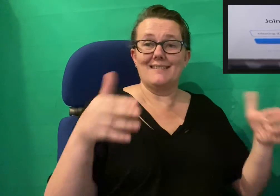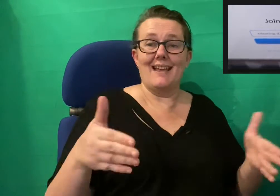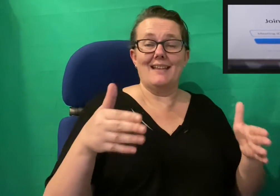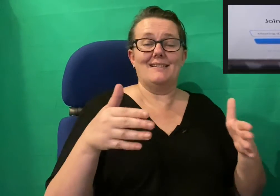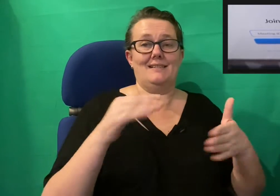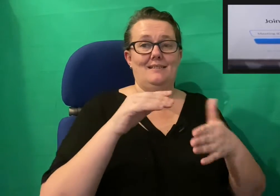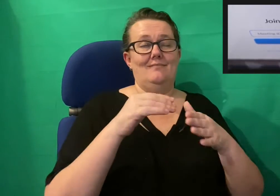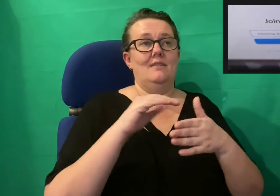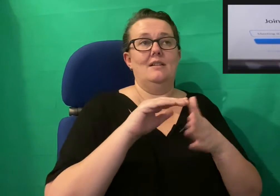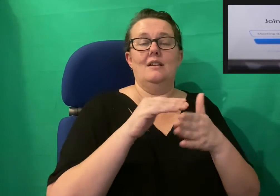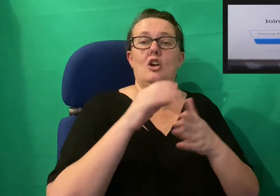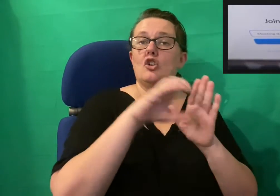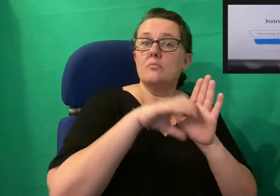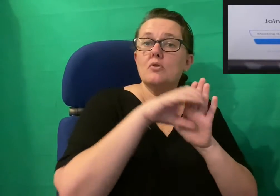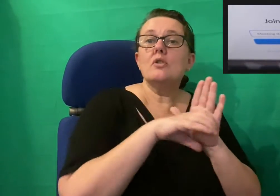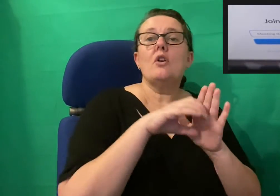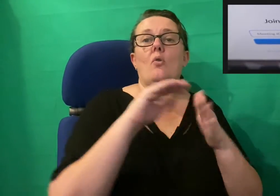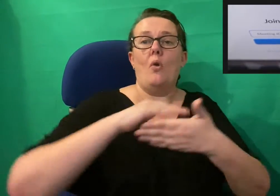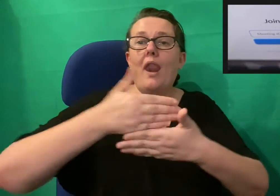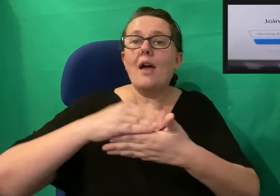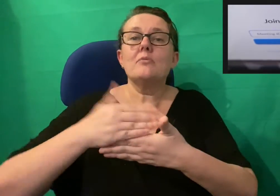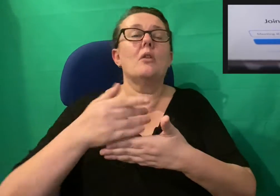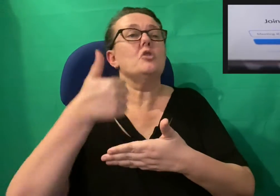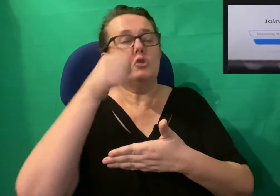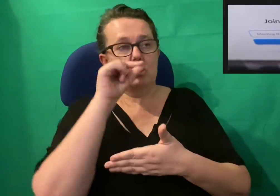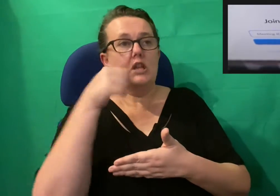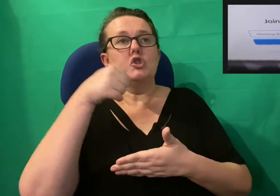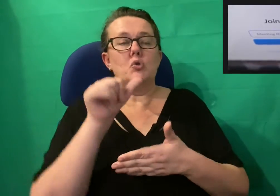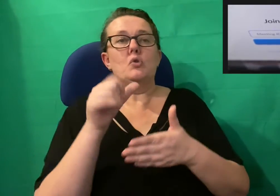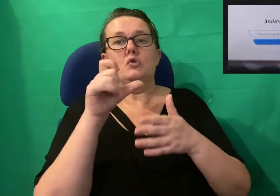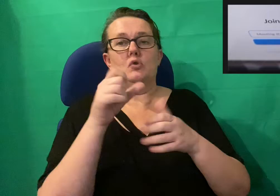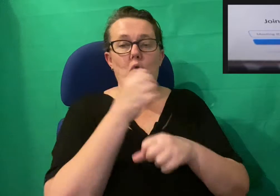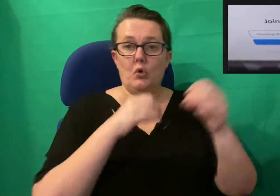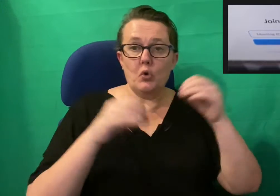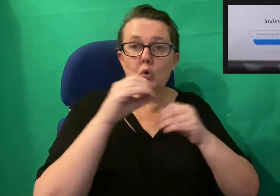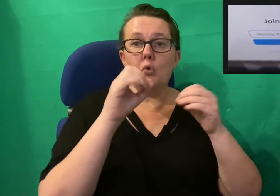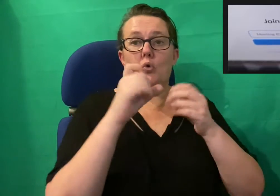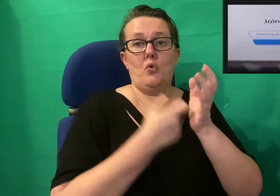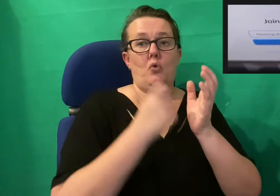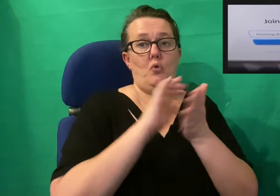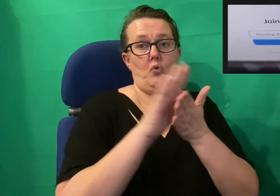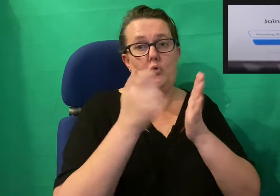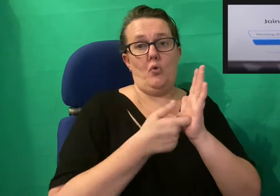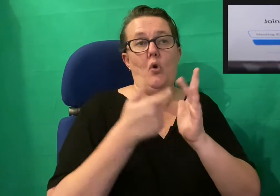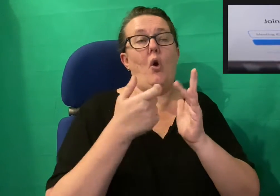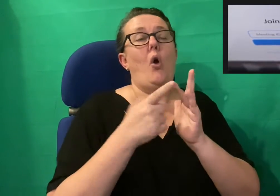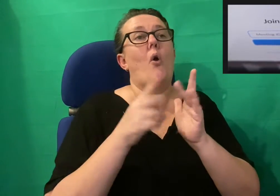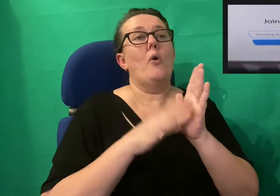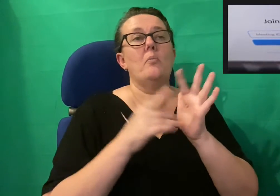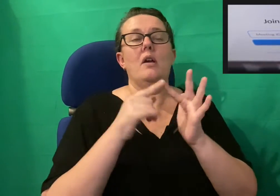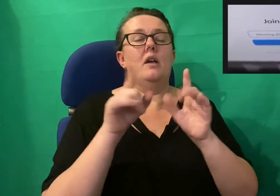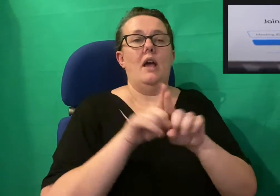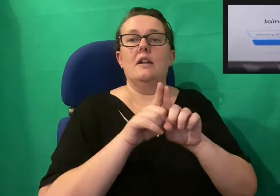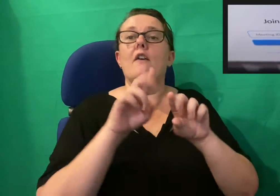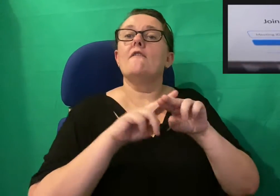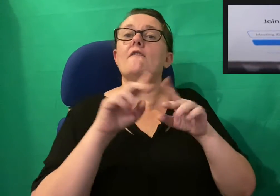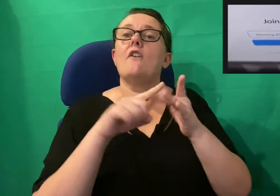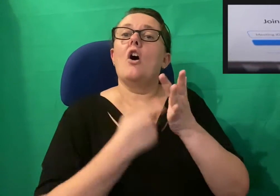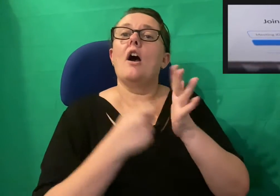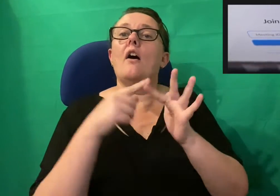extensions for the Google Chrome and Mozilla Firefox browsers. That's probably a bit safer than installing the Zoom client applications for